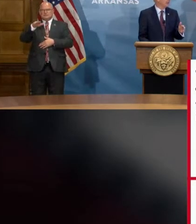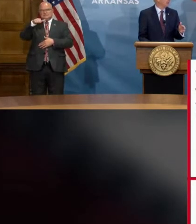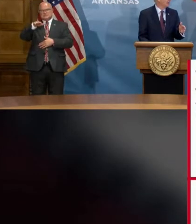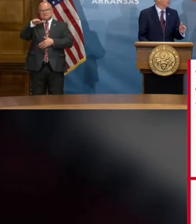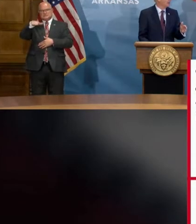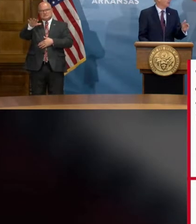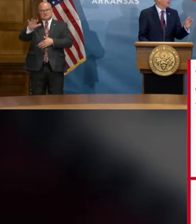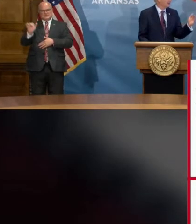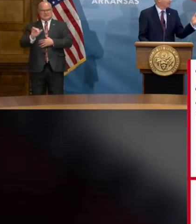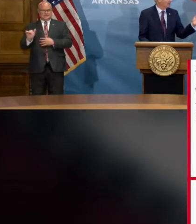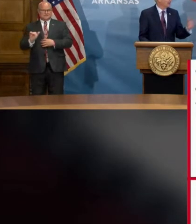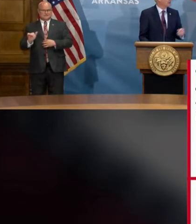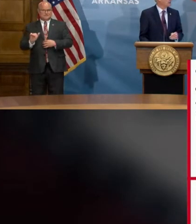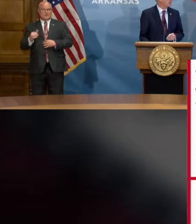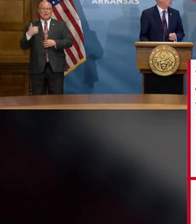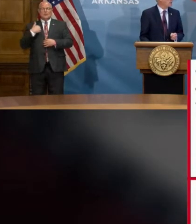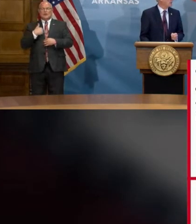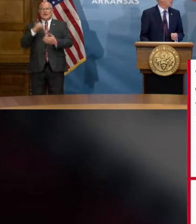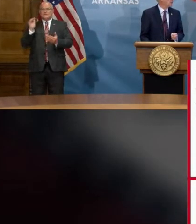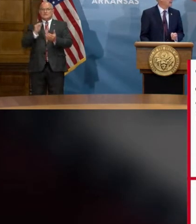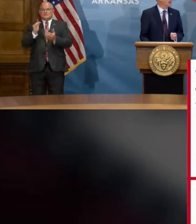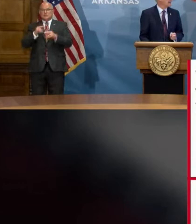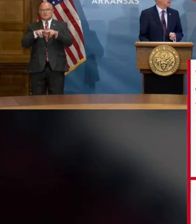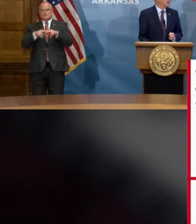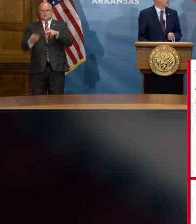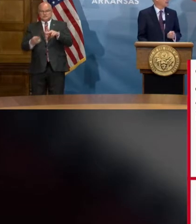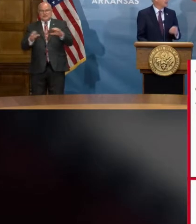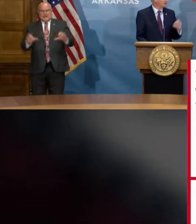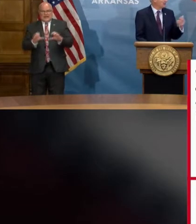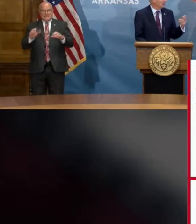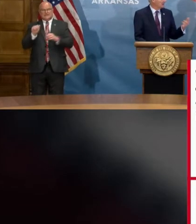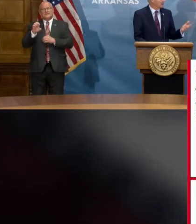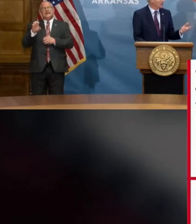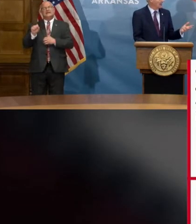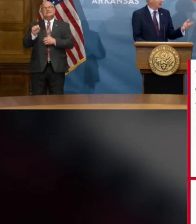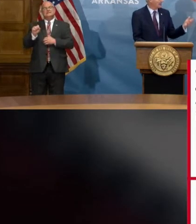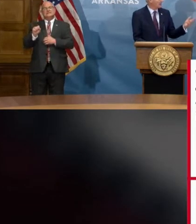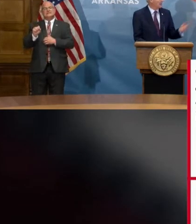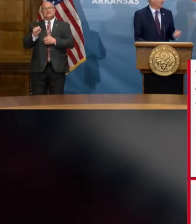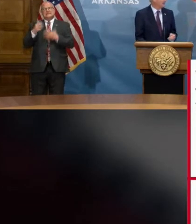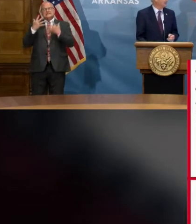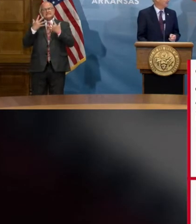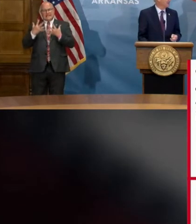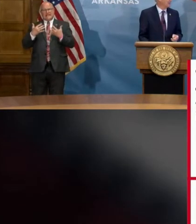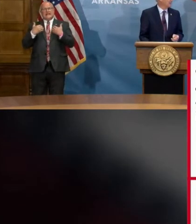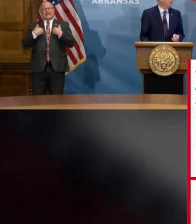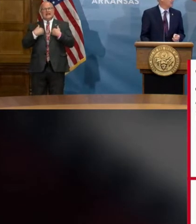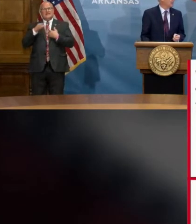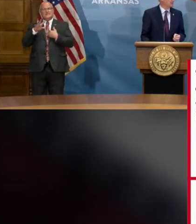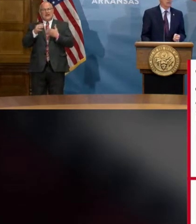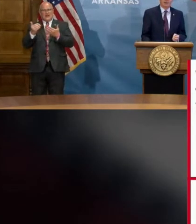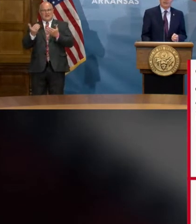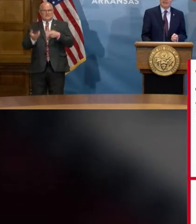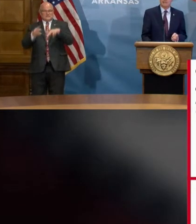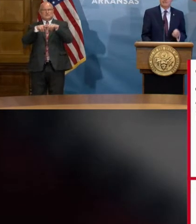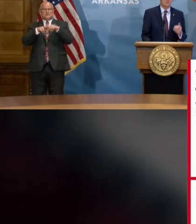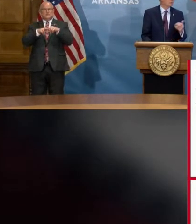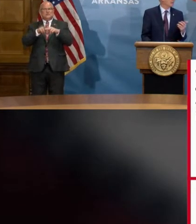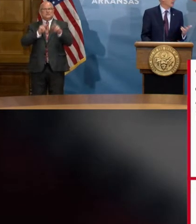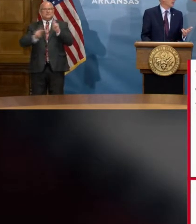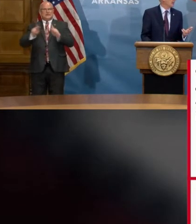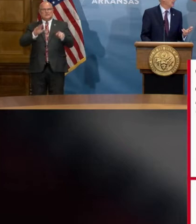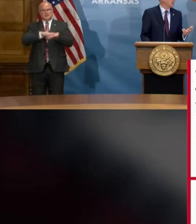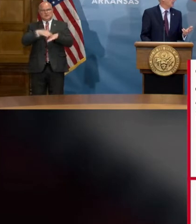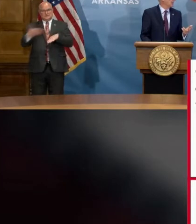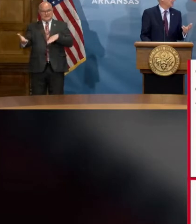going down. We have a small reduction in active cases. Sadly, we have 5 new additional Arkansans